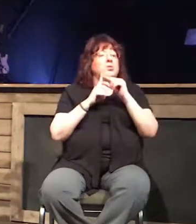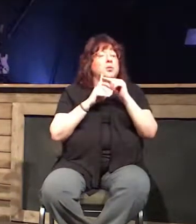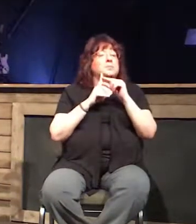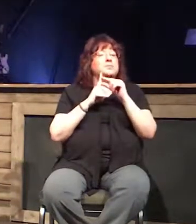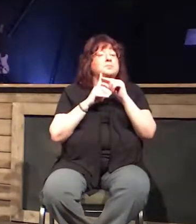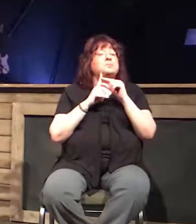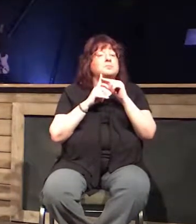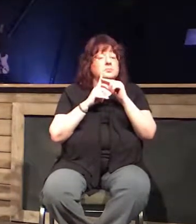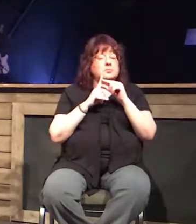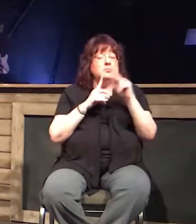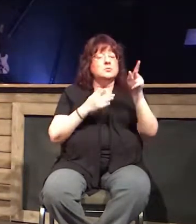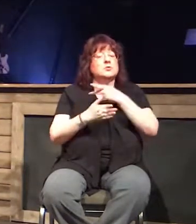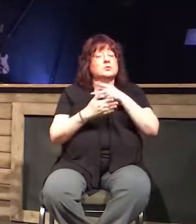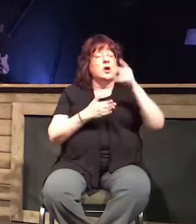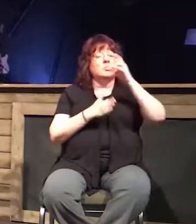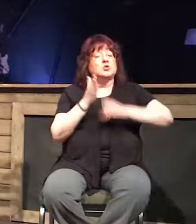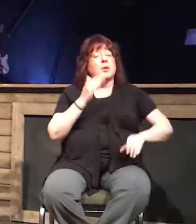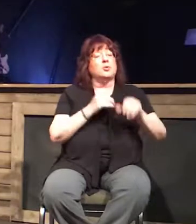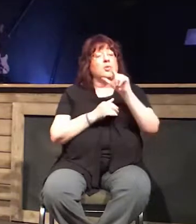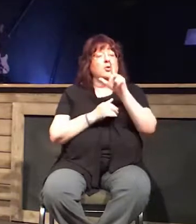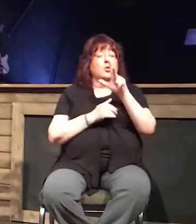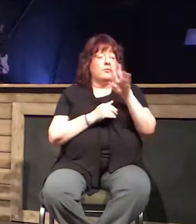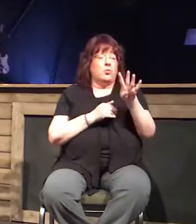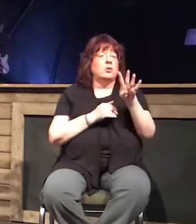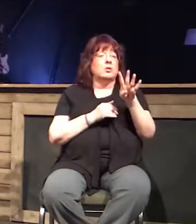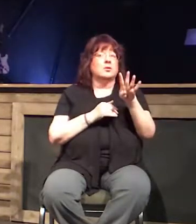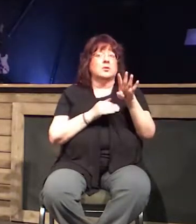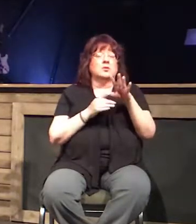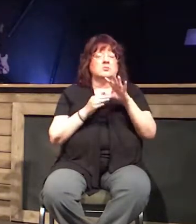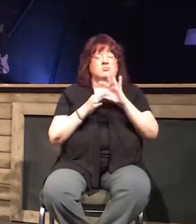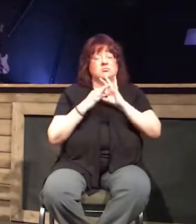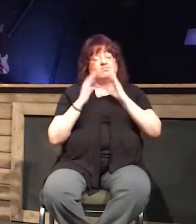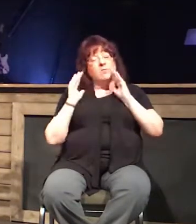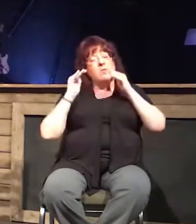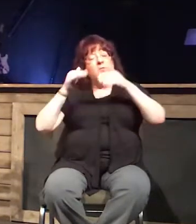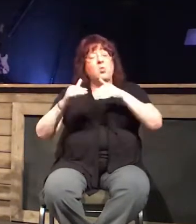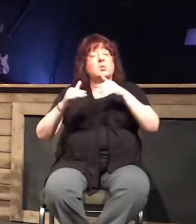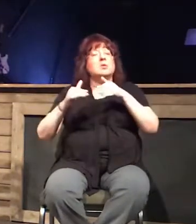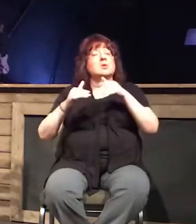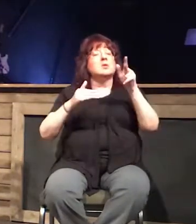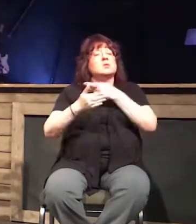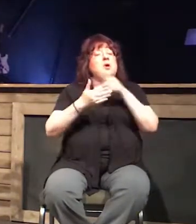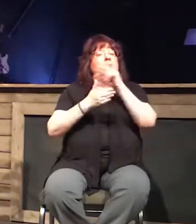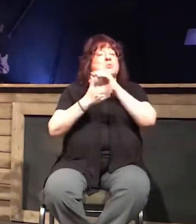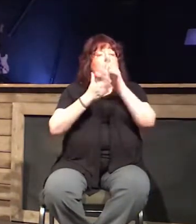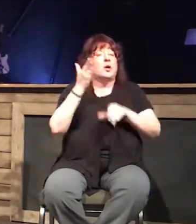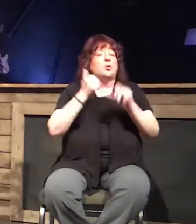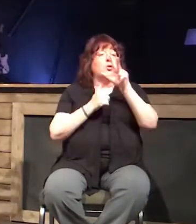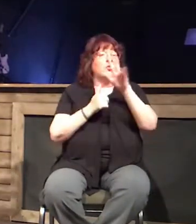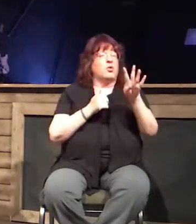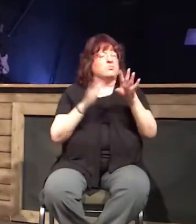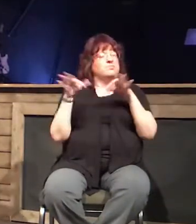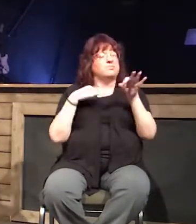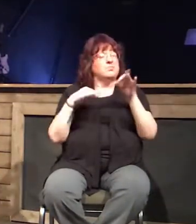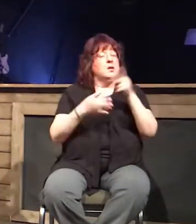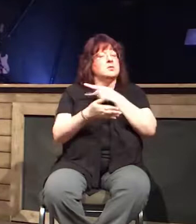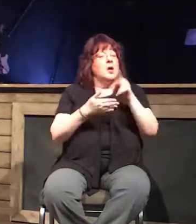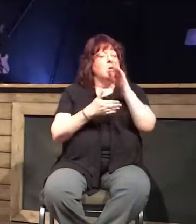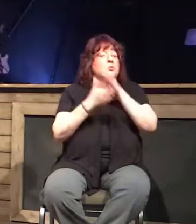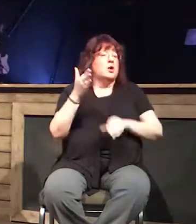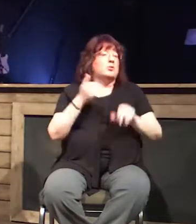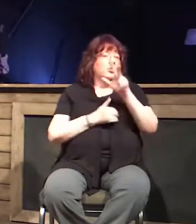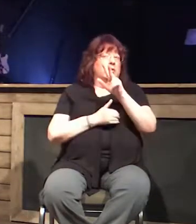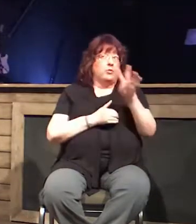today. And so Psalms chapter 34 is where we're going to anchor for just a few moments. Psalms chapter 34. Let me tell you a little bit about Psalms